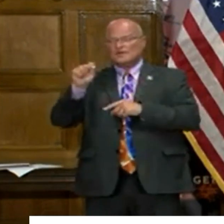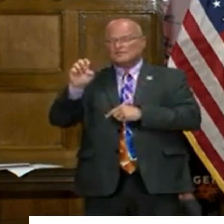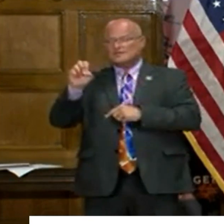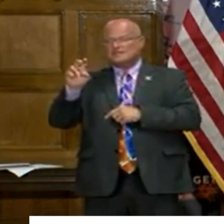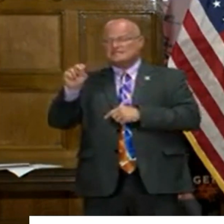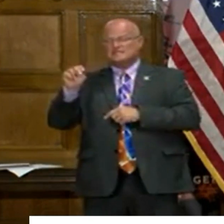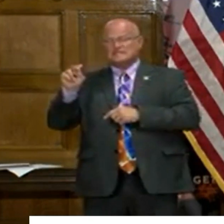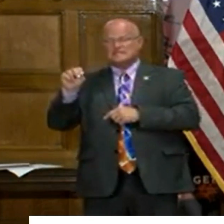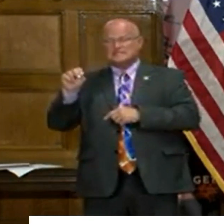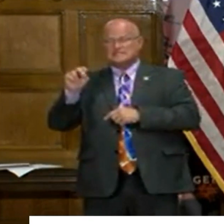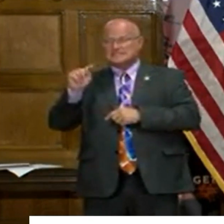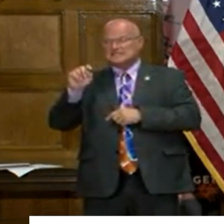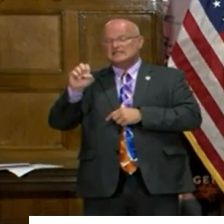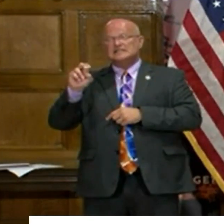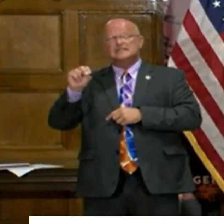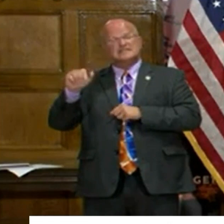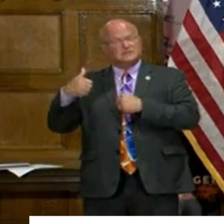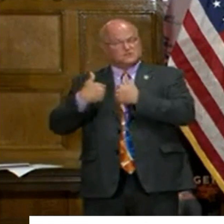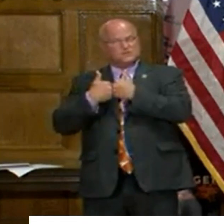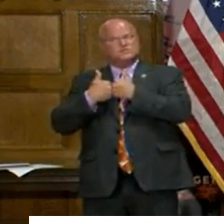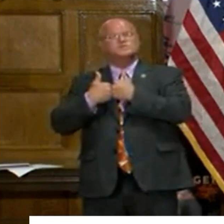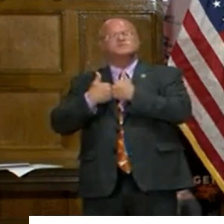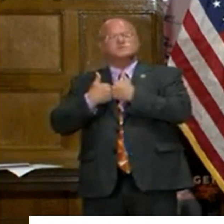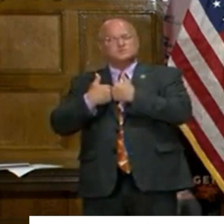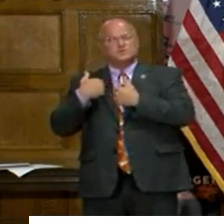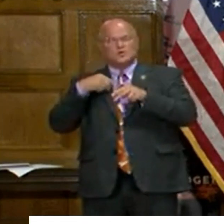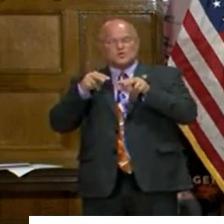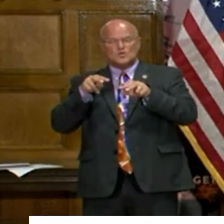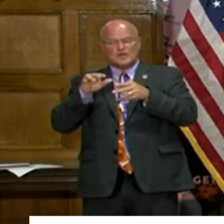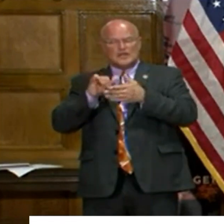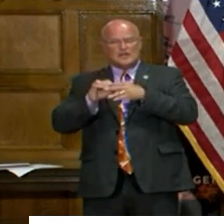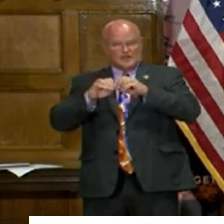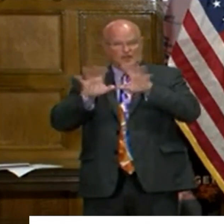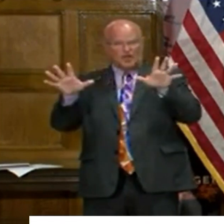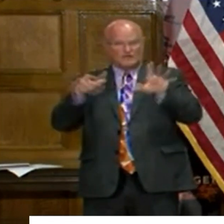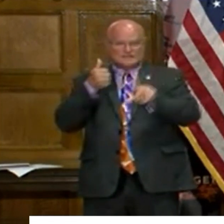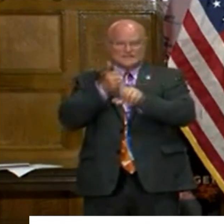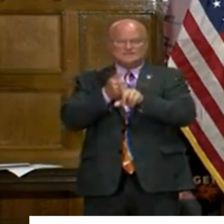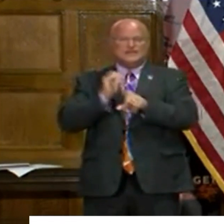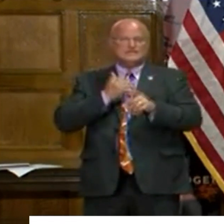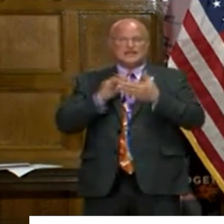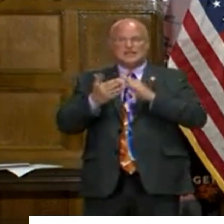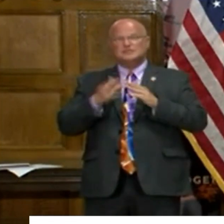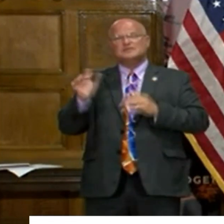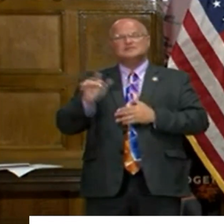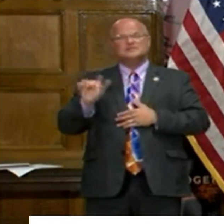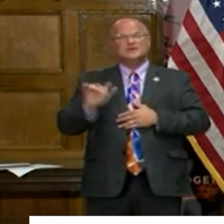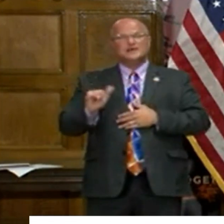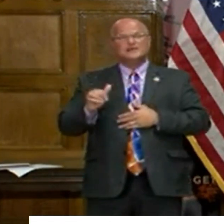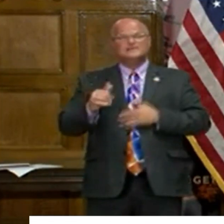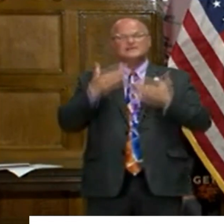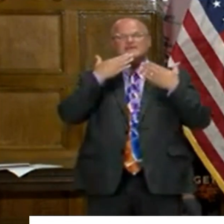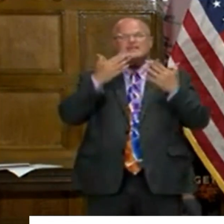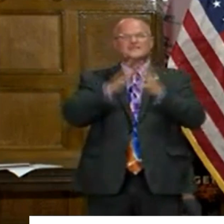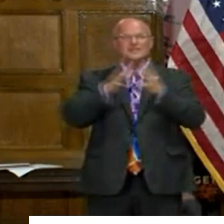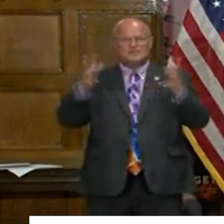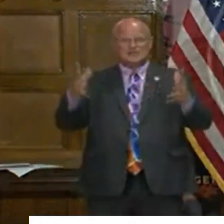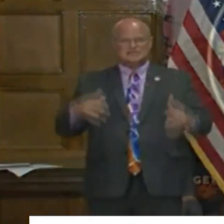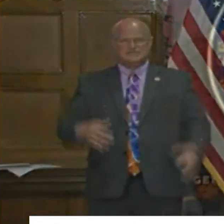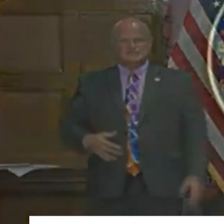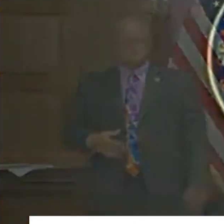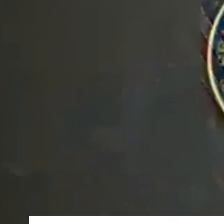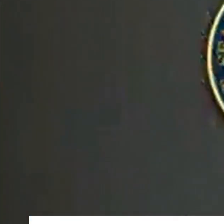and Tennessee's had its challenges. And so we want to take a look at that. Obviously, that impacts our communities as well. With that, thank you all very